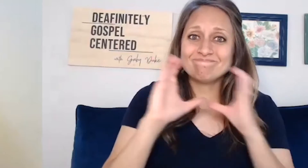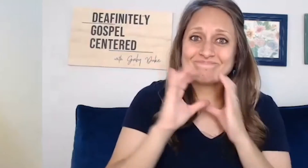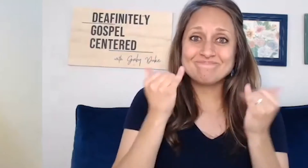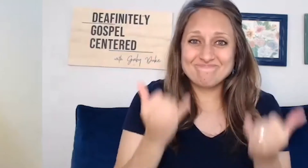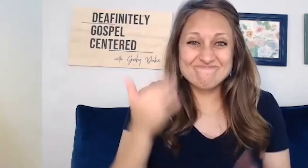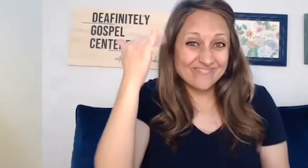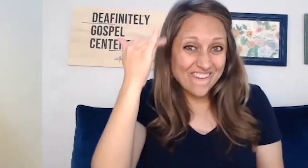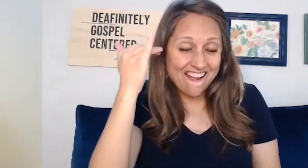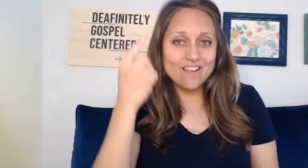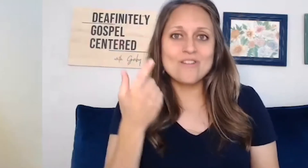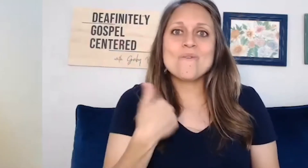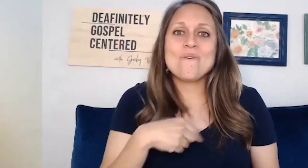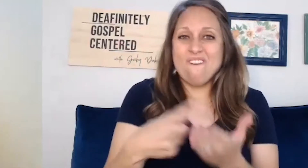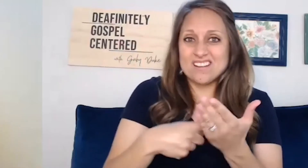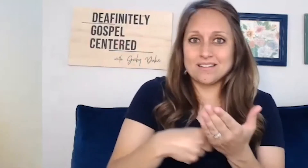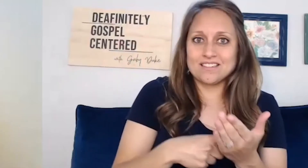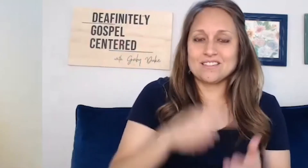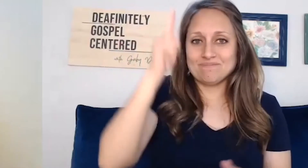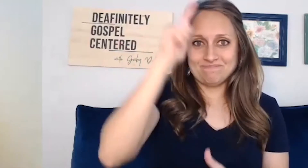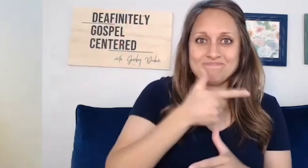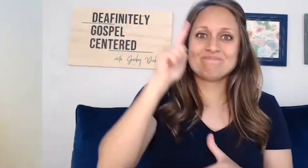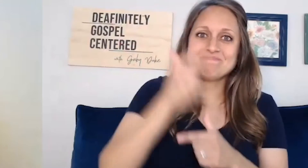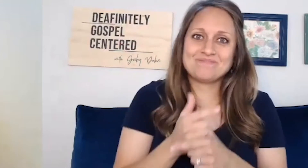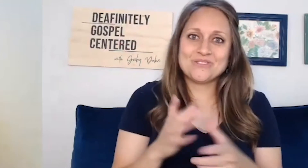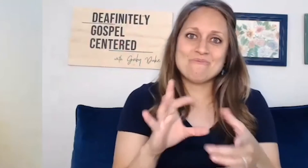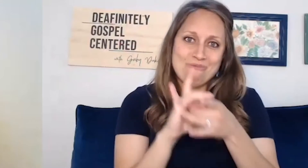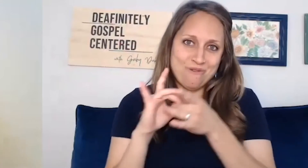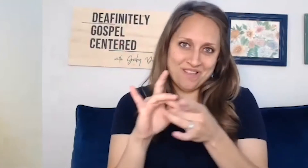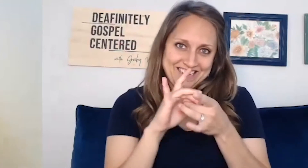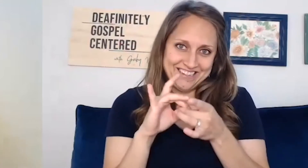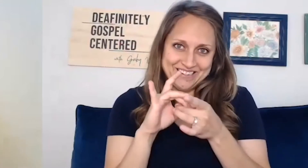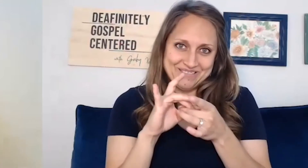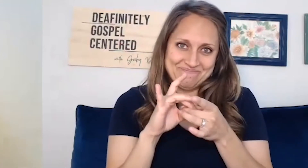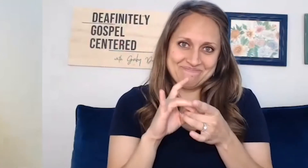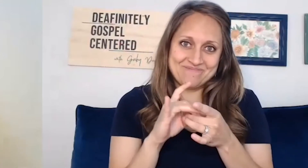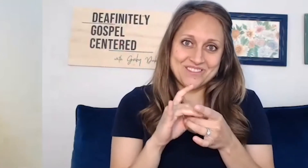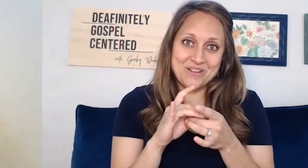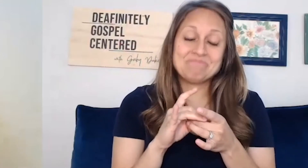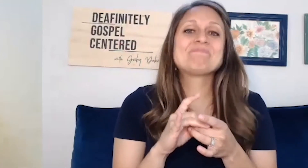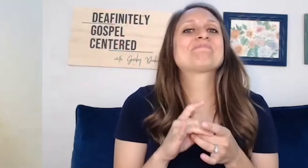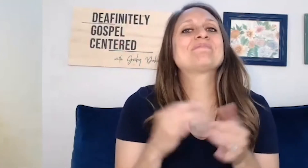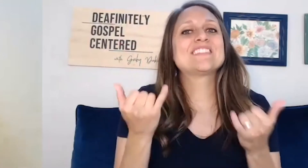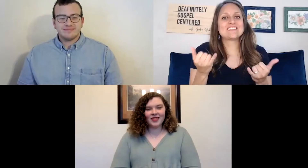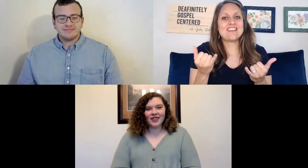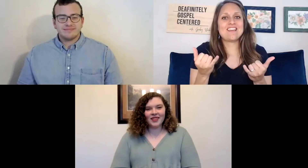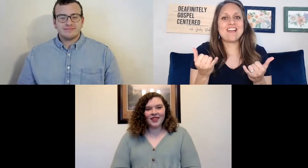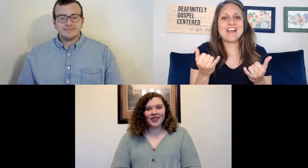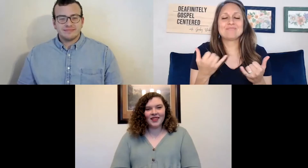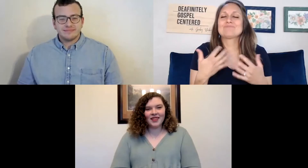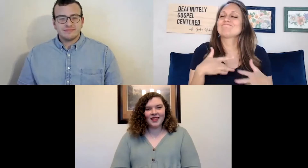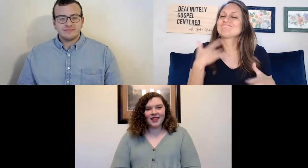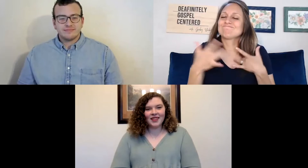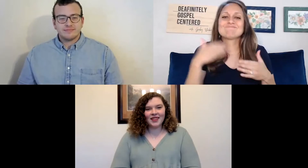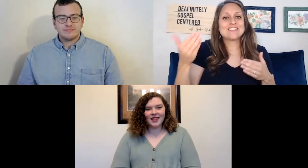so excited at our conversation today because we're going to be talking about sibling relationships.